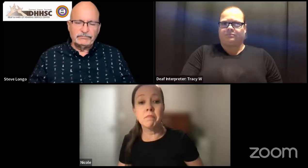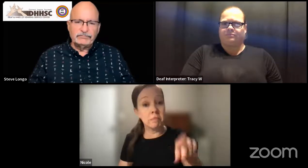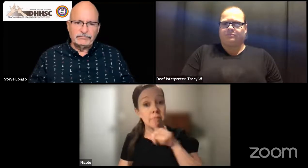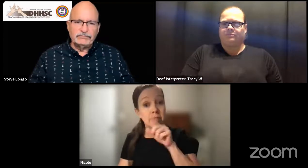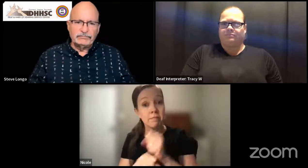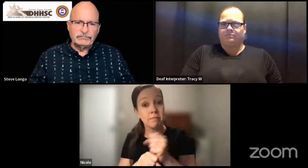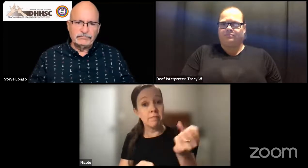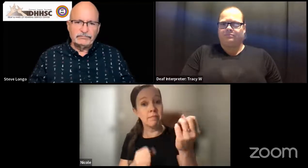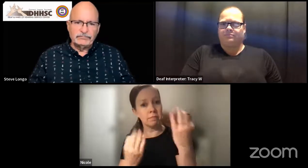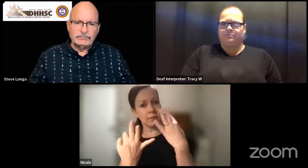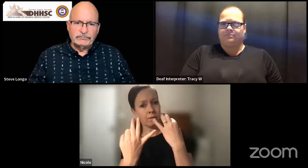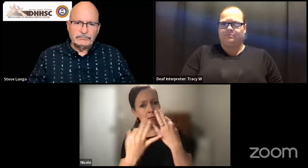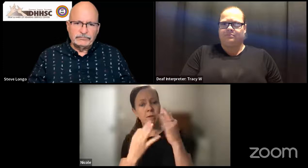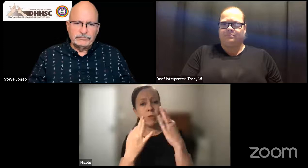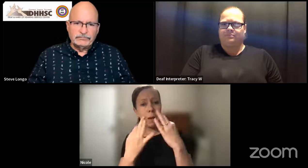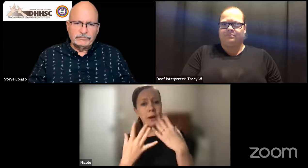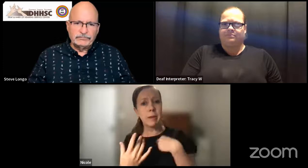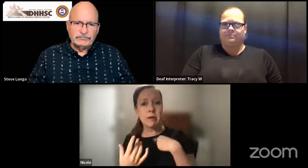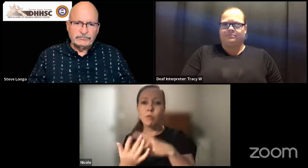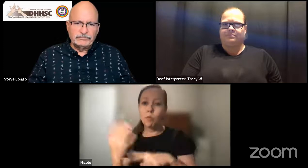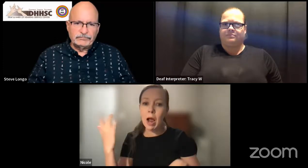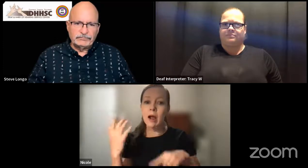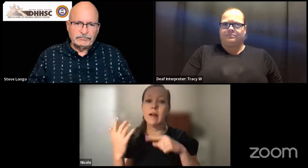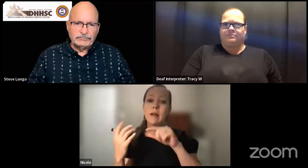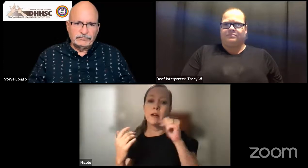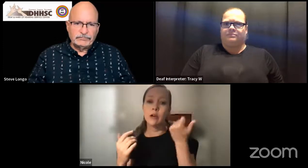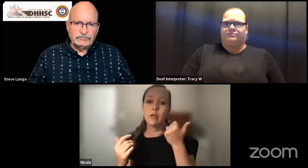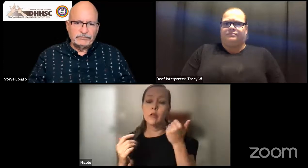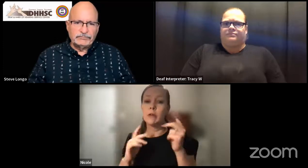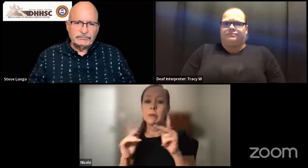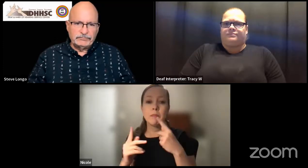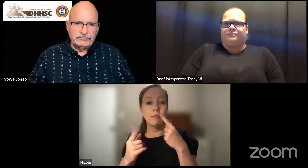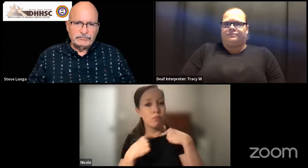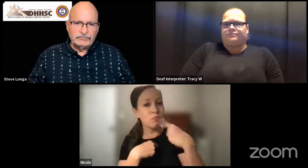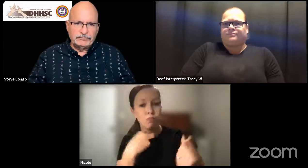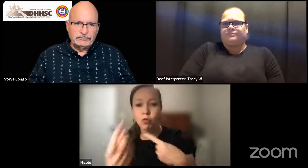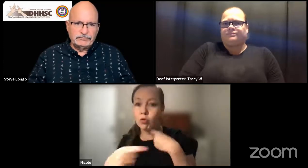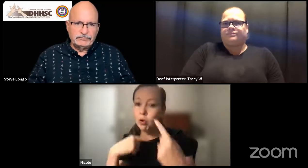that you had a chance to interact with community members. So I'm just